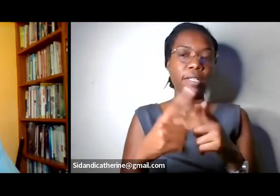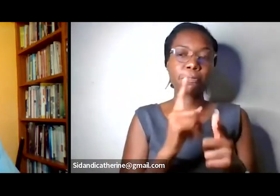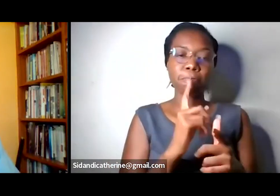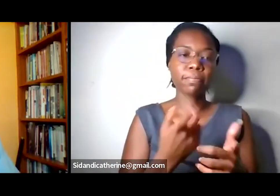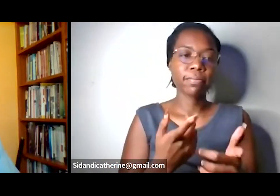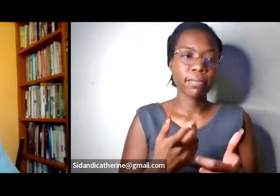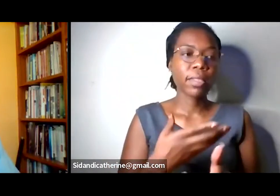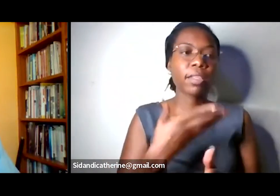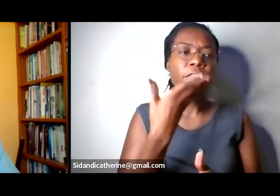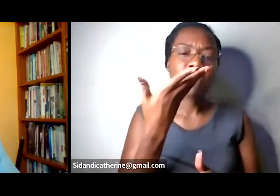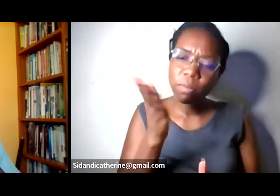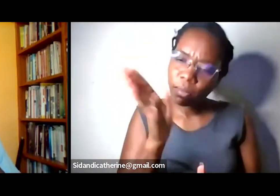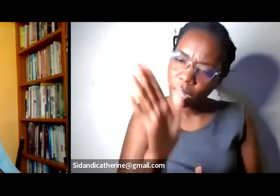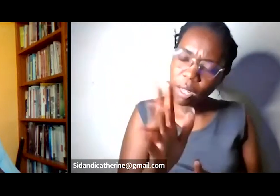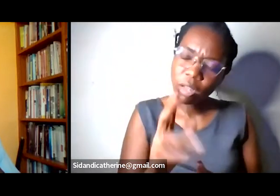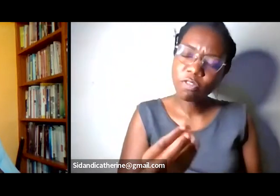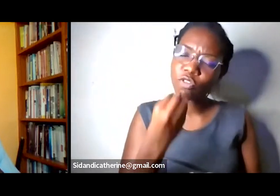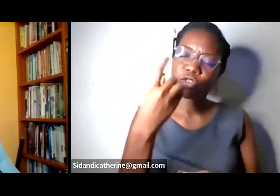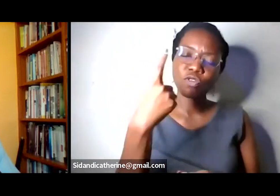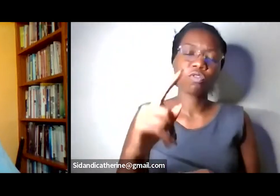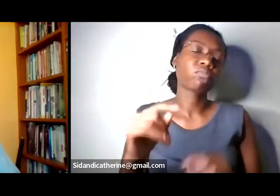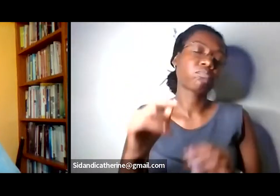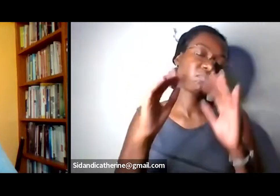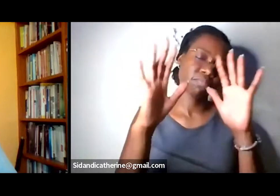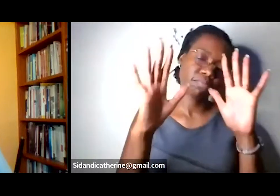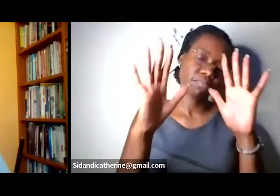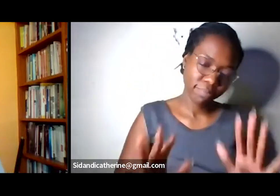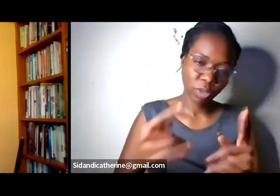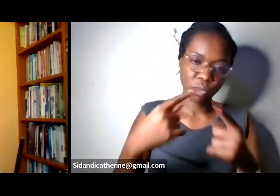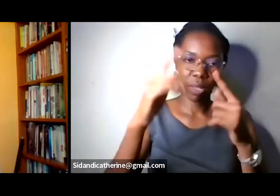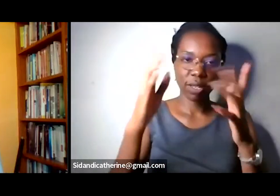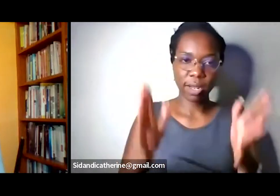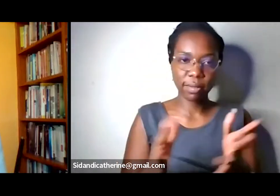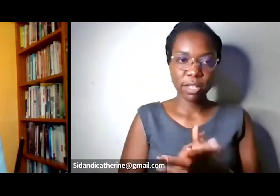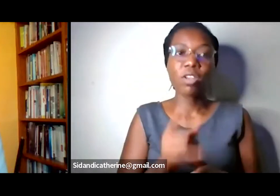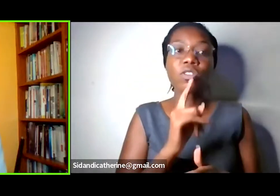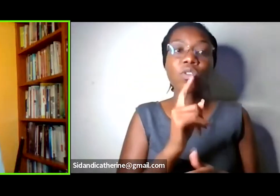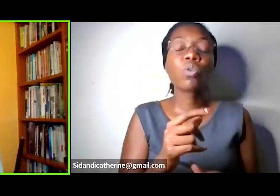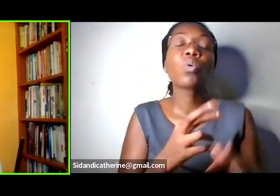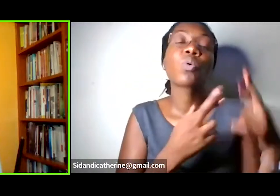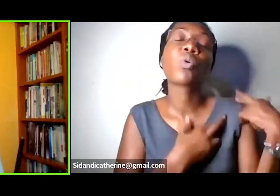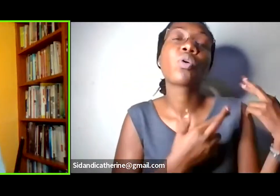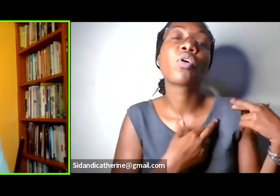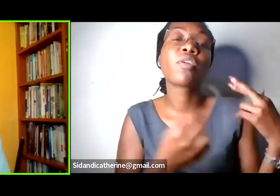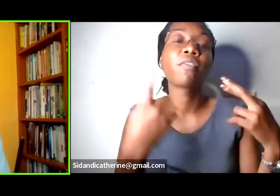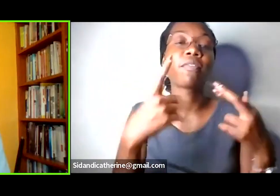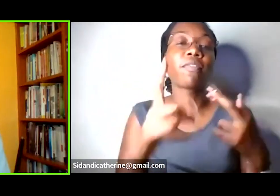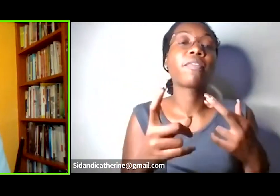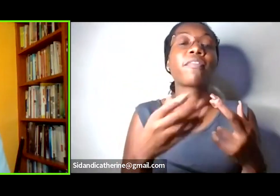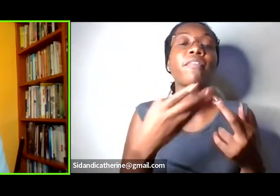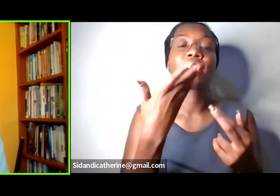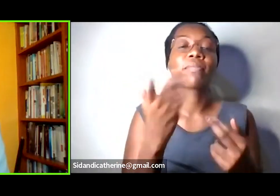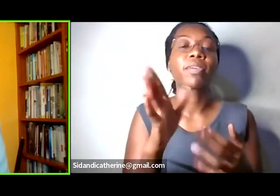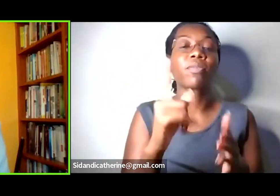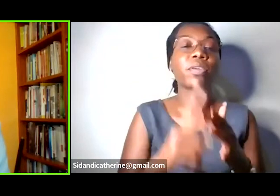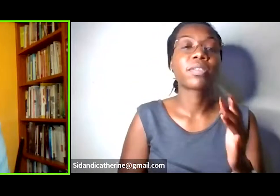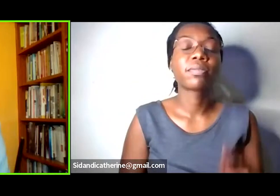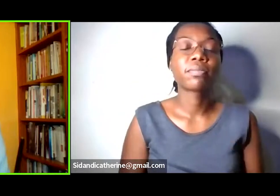big things, train them on the soft skills, how to speak, how to connect with the customer, how to ask